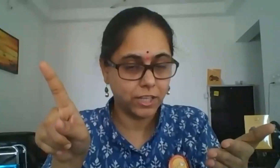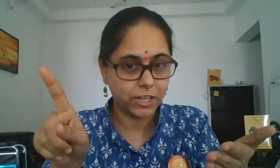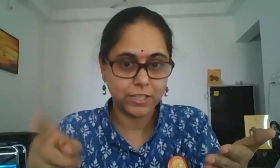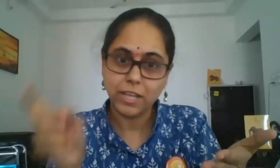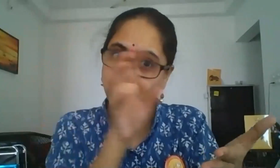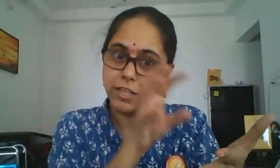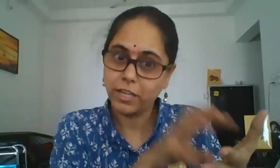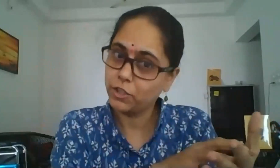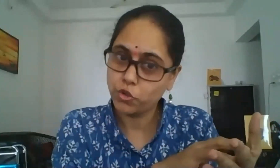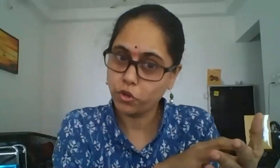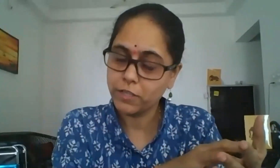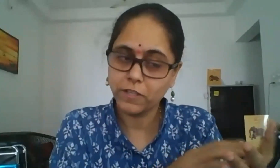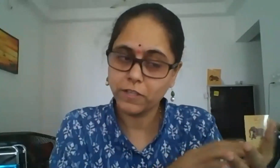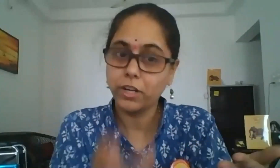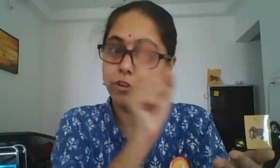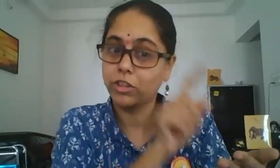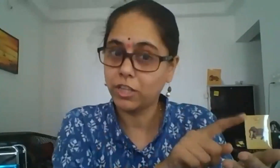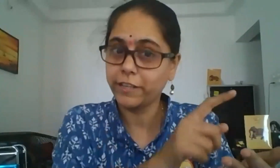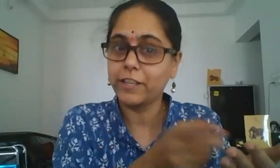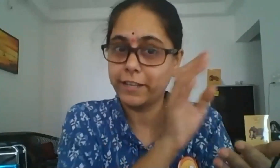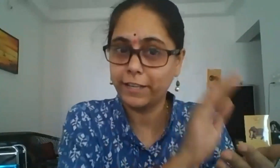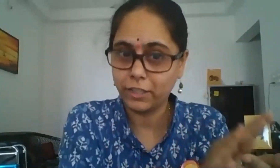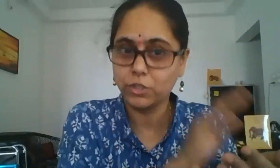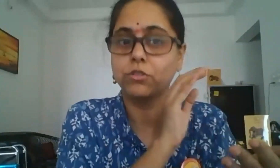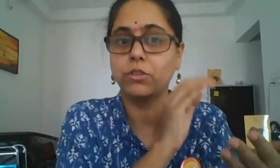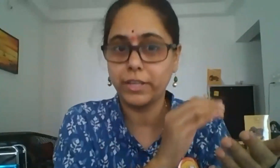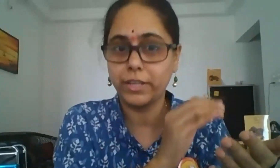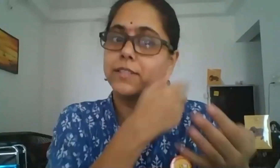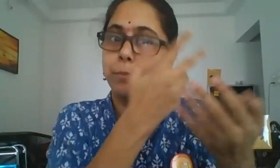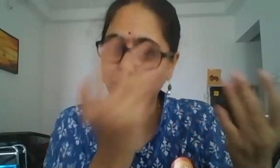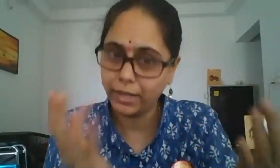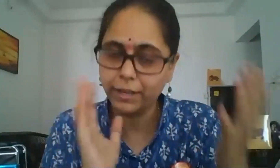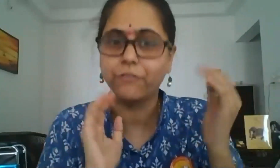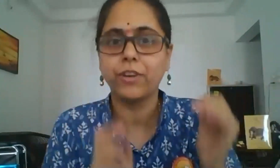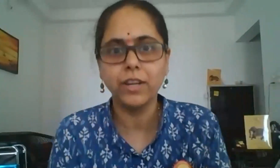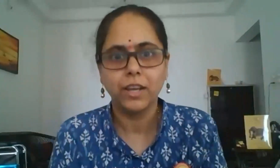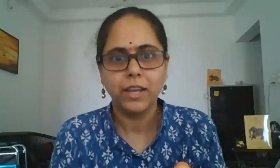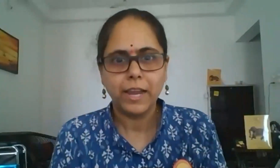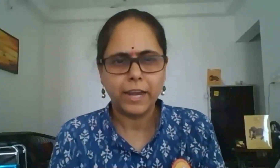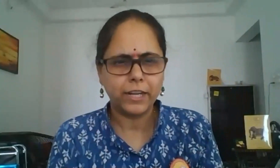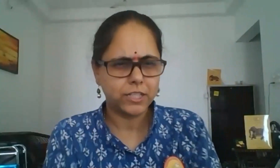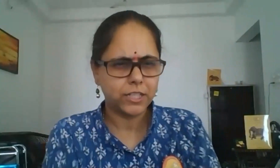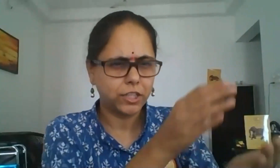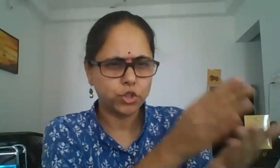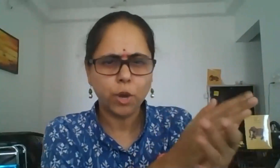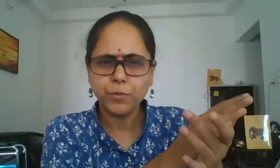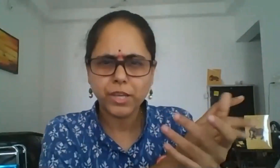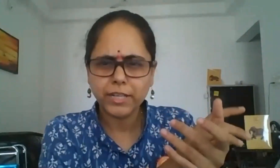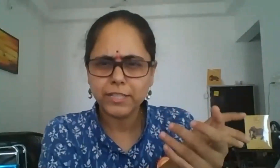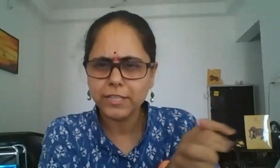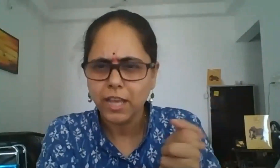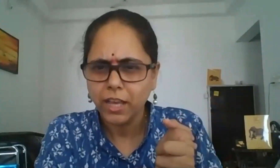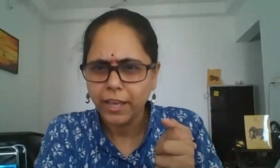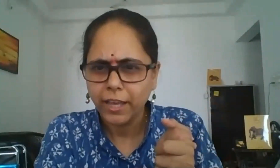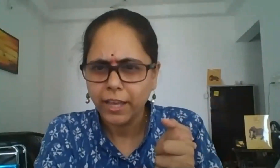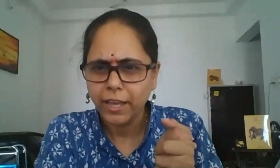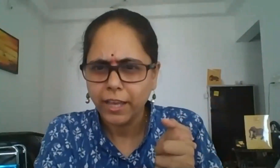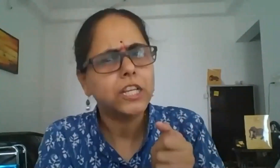girl Rasati telling the story is different. Now third girl telling the story is completely different. And Rasati stops her and says, "Hey, Akka doesn't